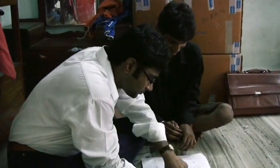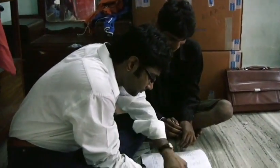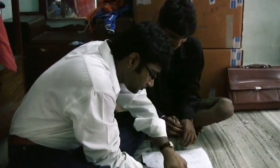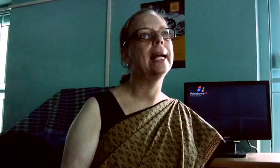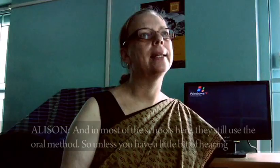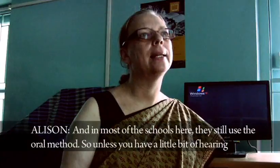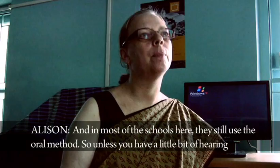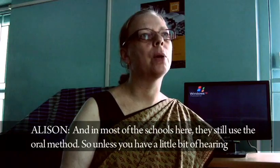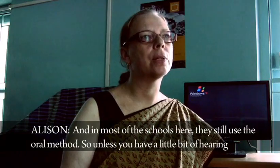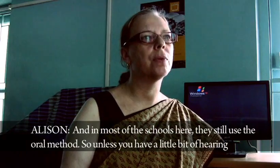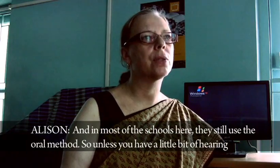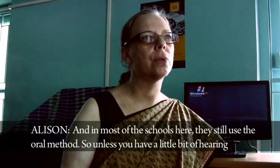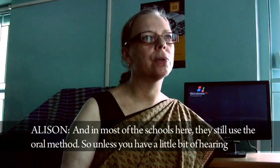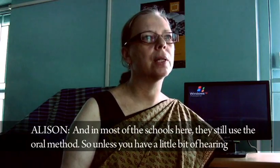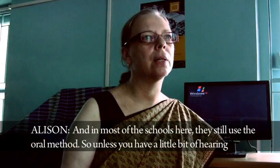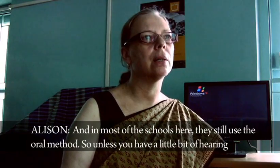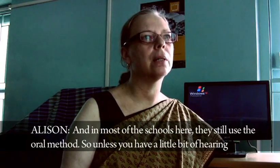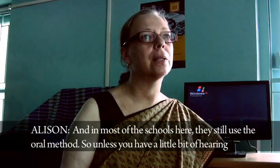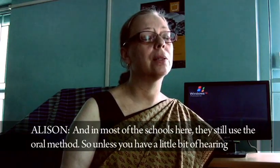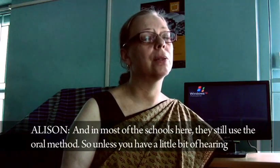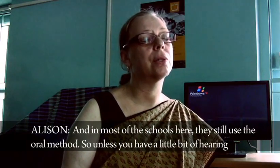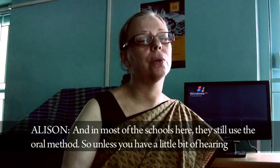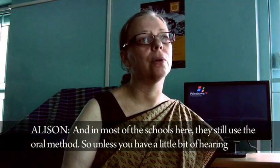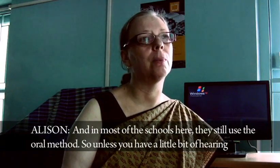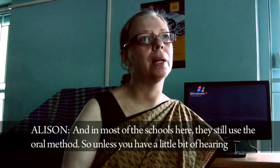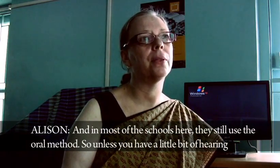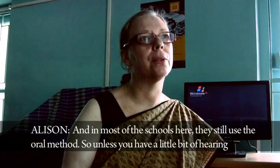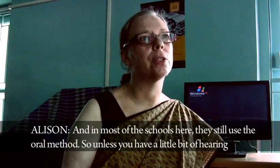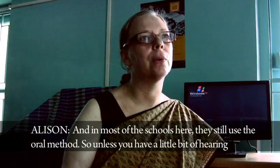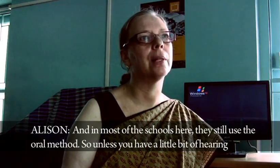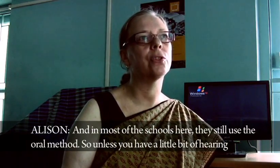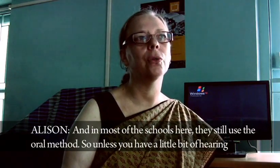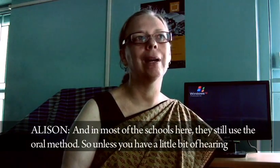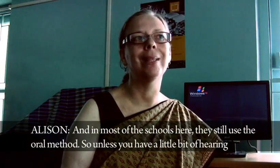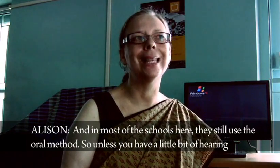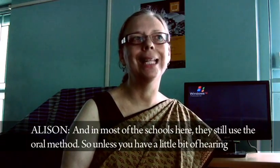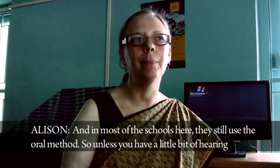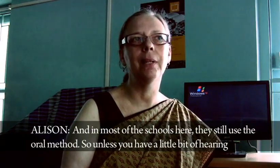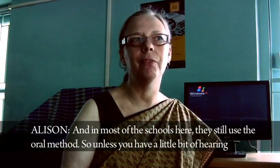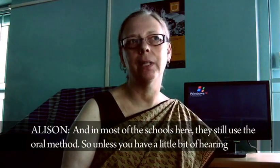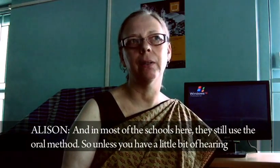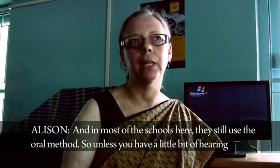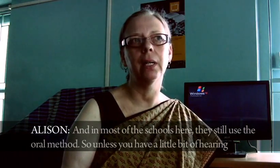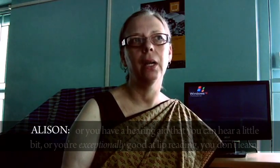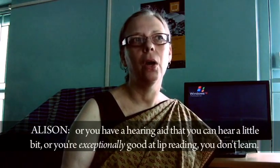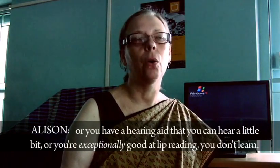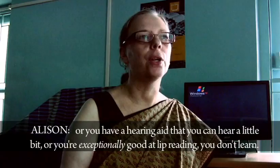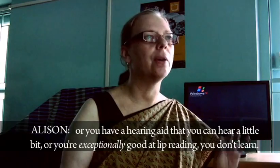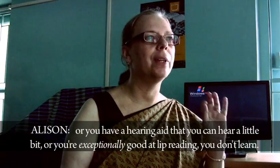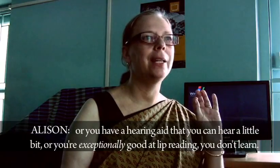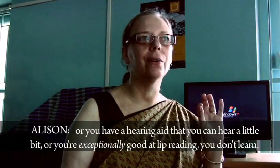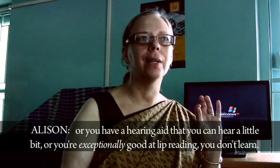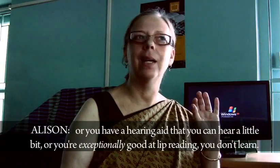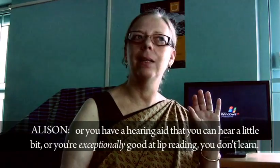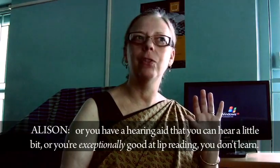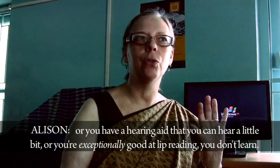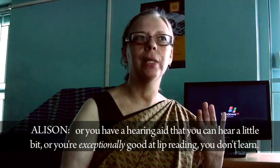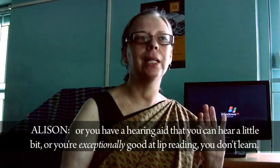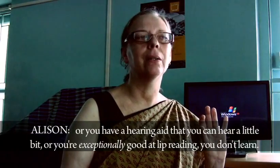And in most of the schools here, they still use the oral method. So unless you have a little bit of hearing, or you have a hearing aid that you can hear a little